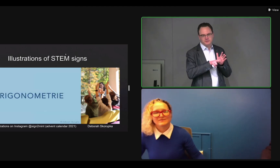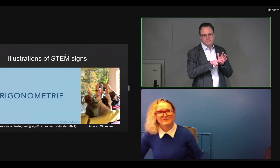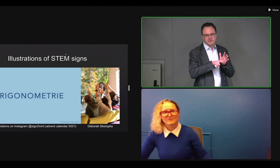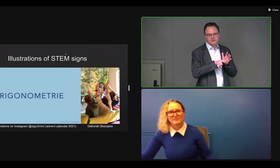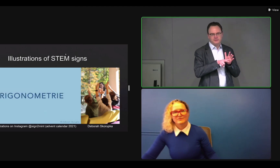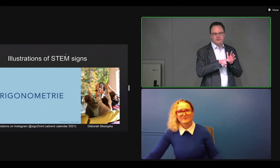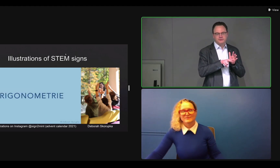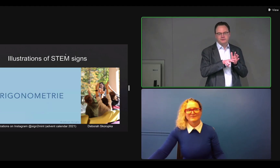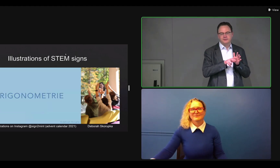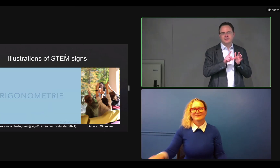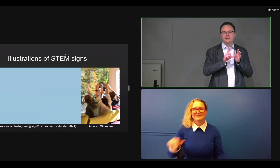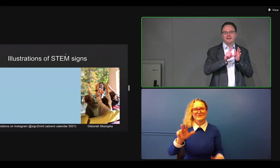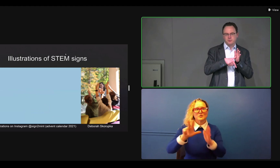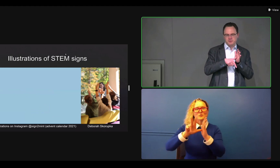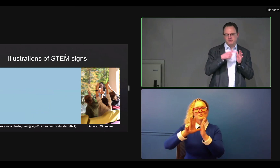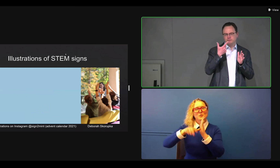Trigonometry.